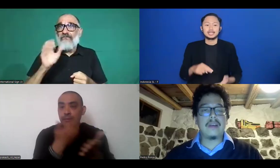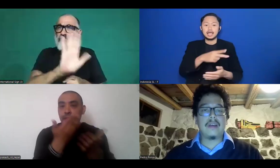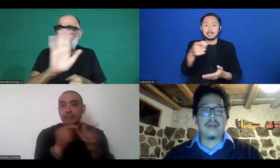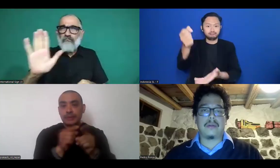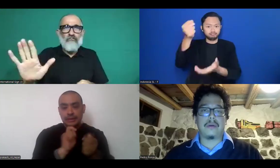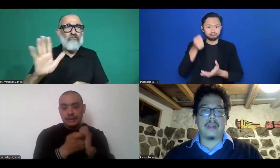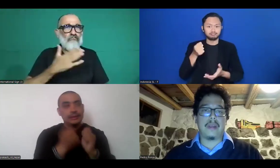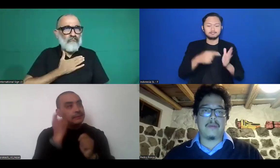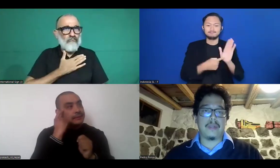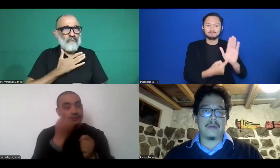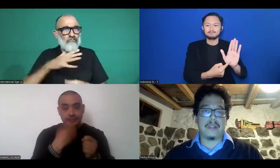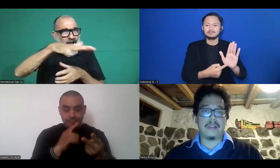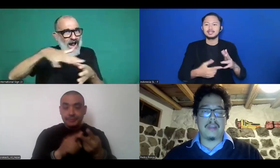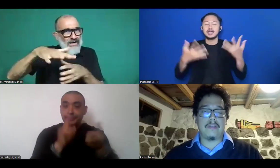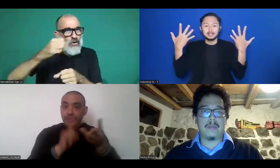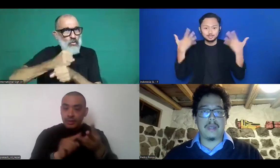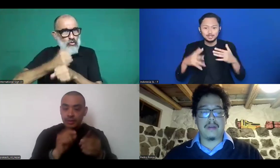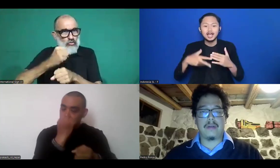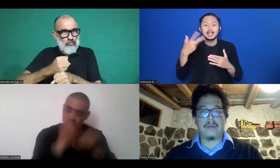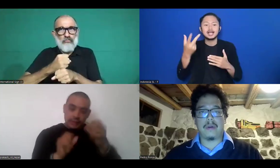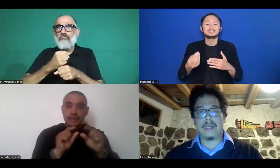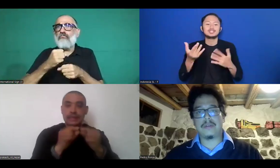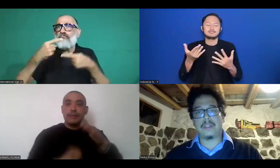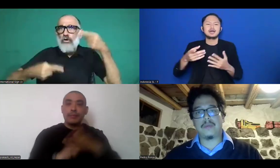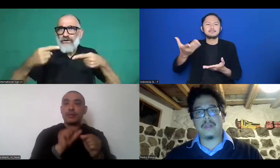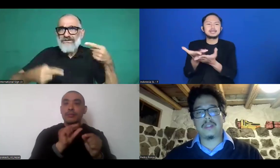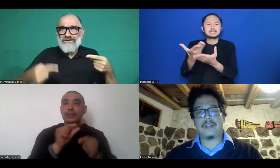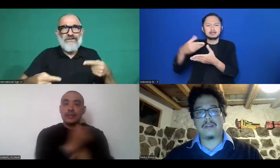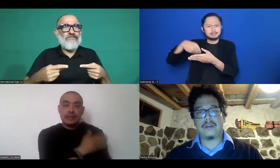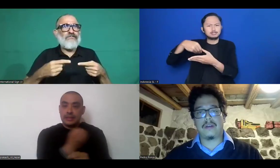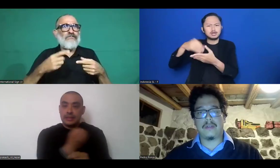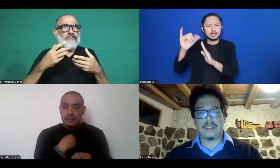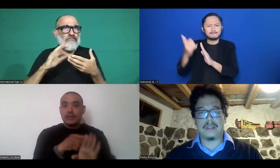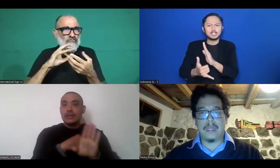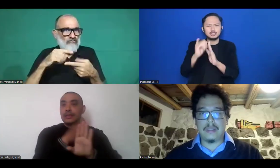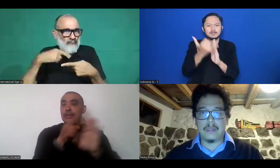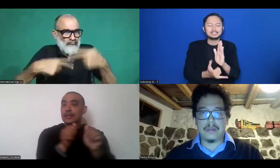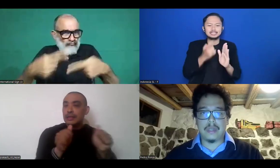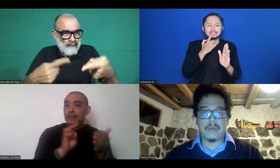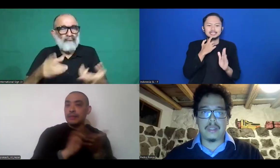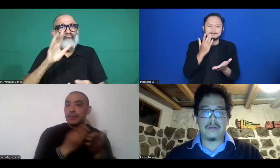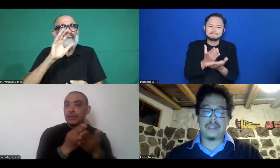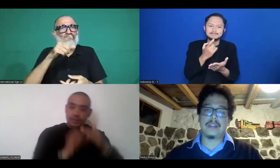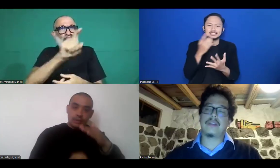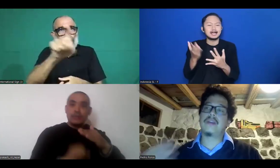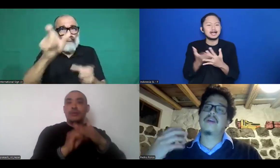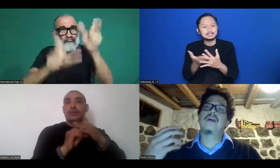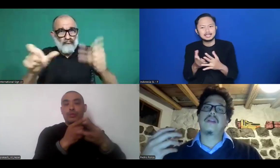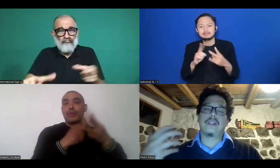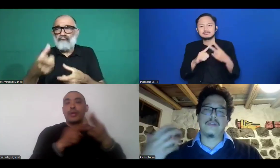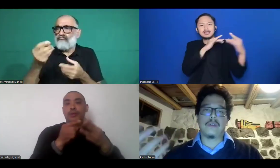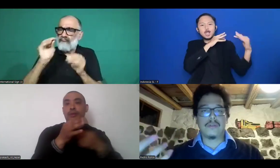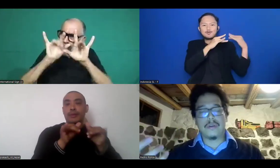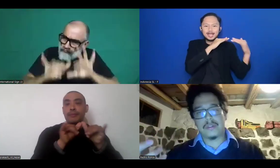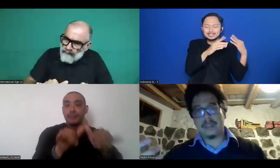finally, another area in which grantees gave feedback with regards to these policies of accessibility and regional accommodation is that